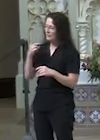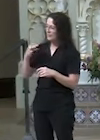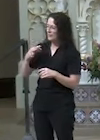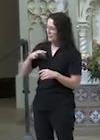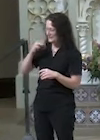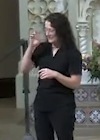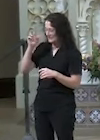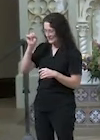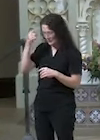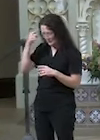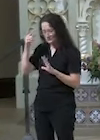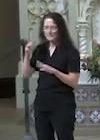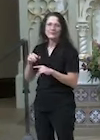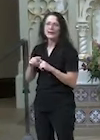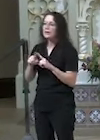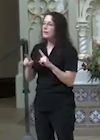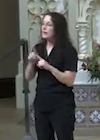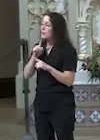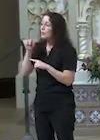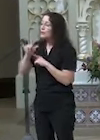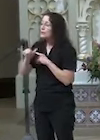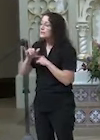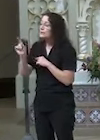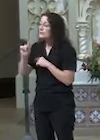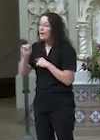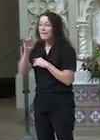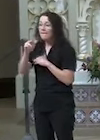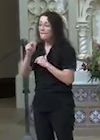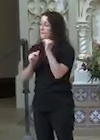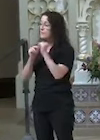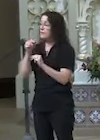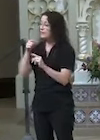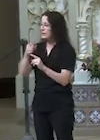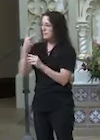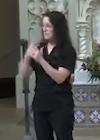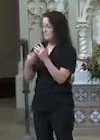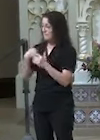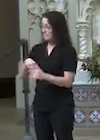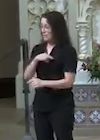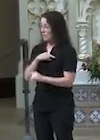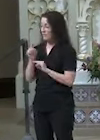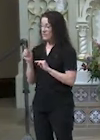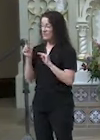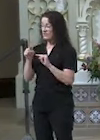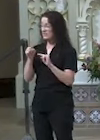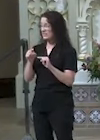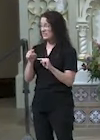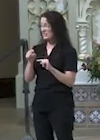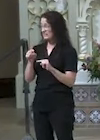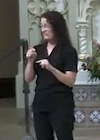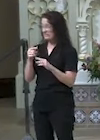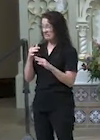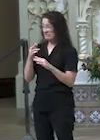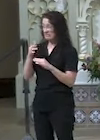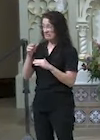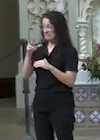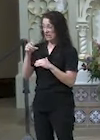stayed in the building where we had both been 30-plus years ago.